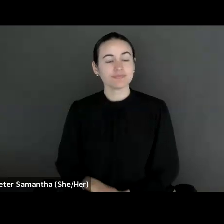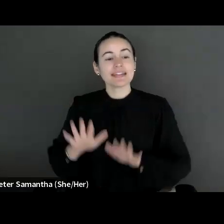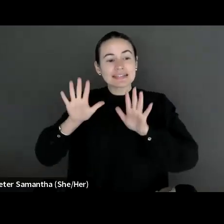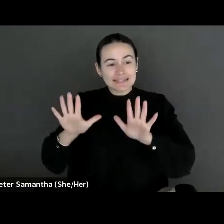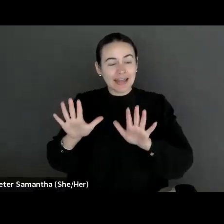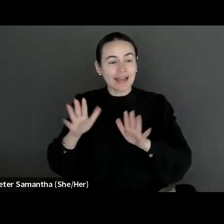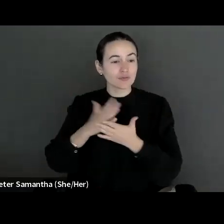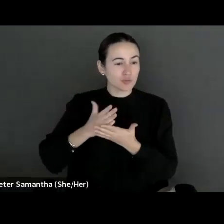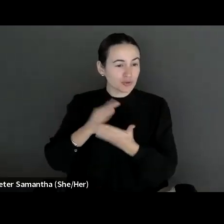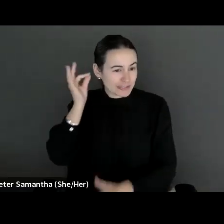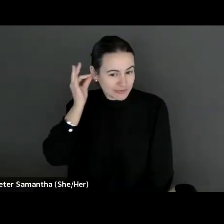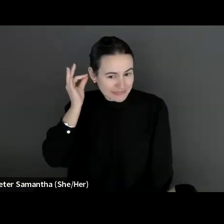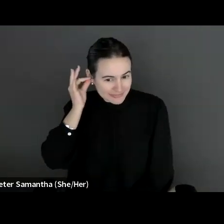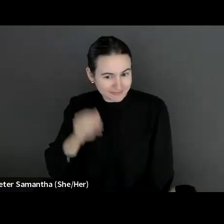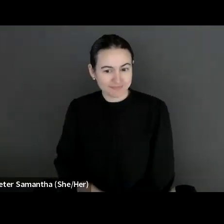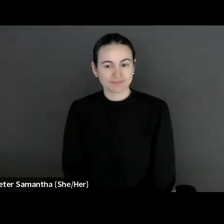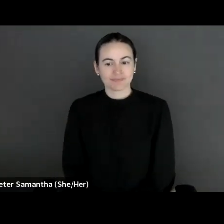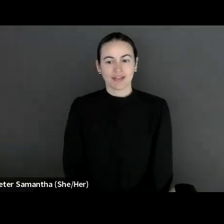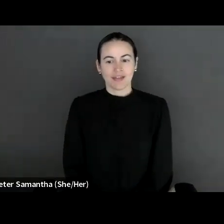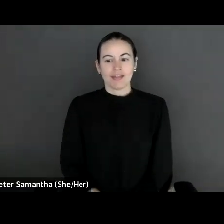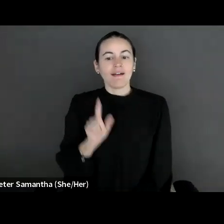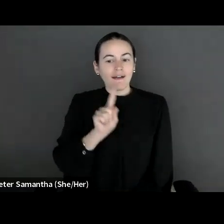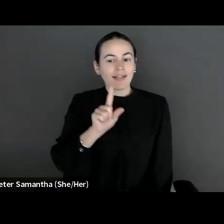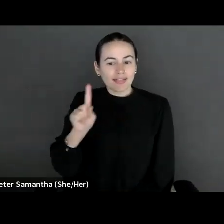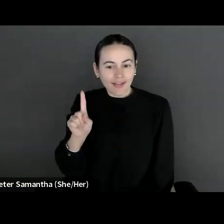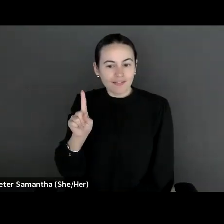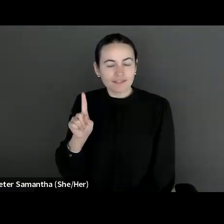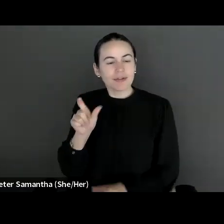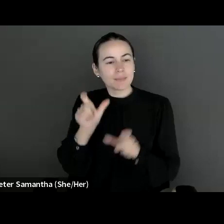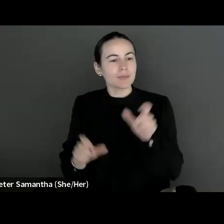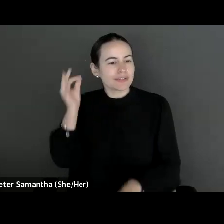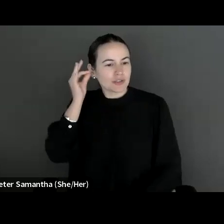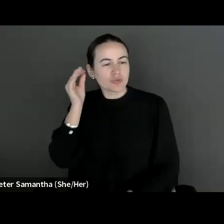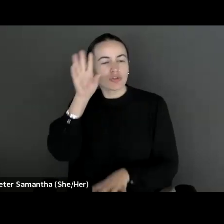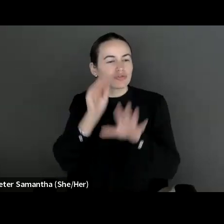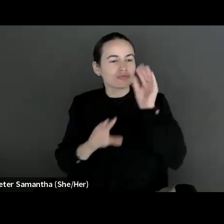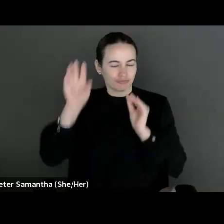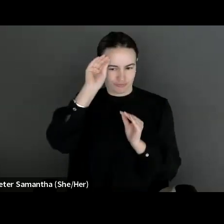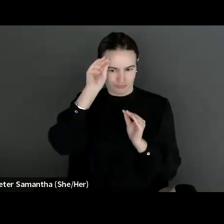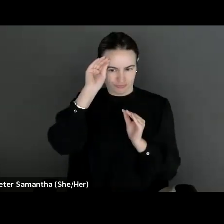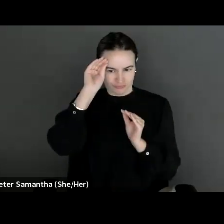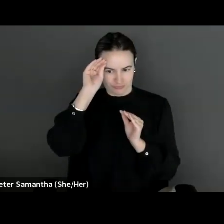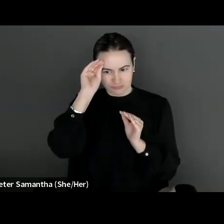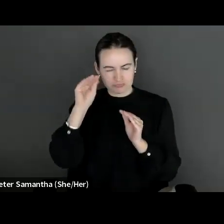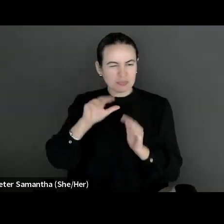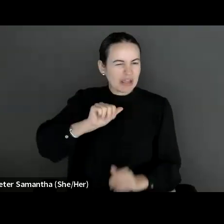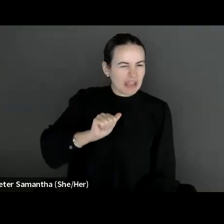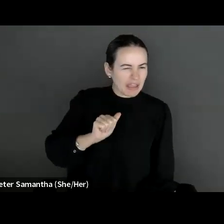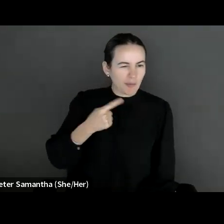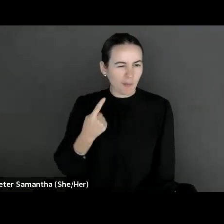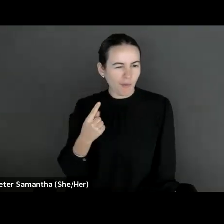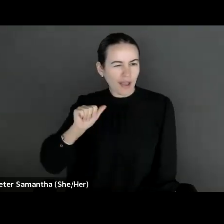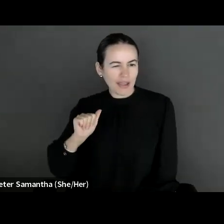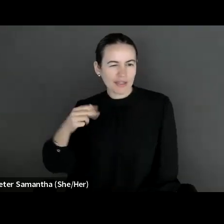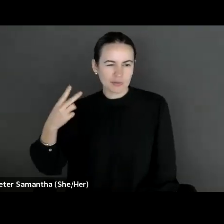11 beginning hearing learners. You see here at the CFR level A1, A2, I think most of them are more like A1